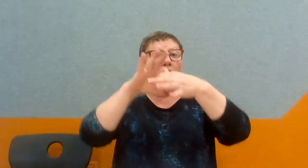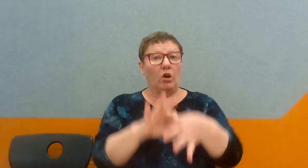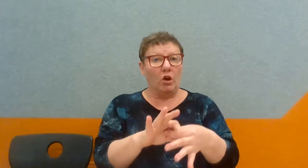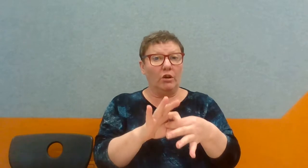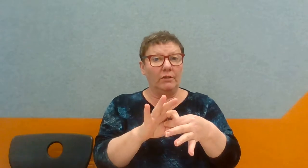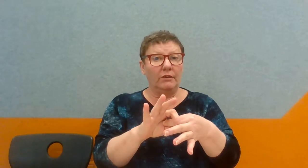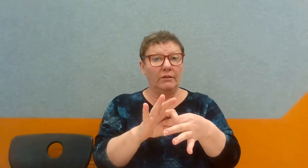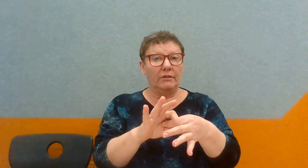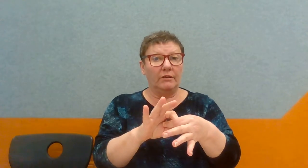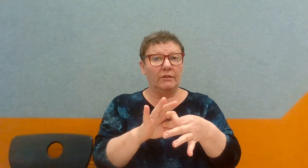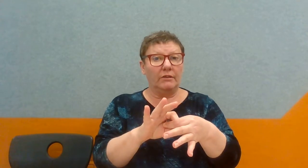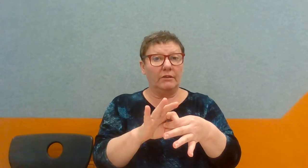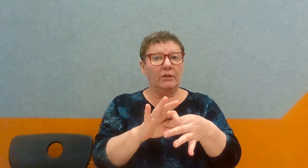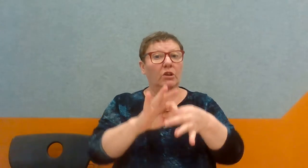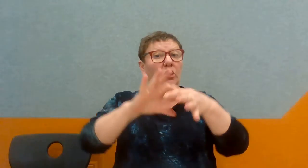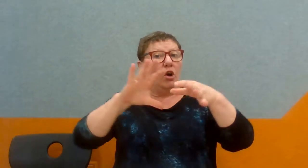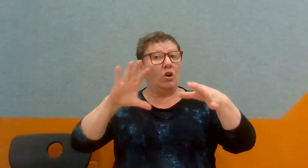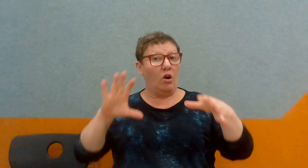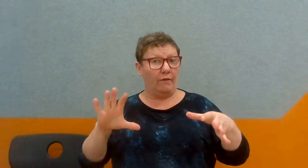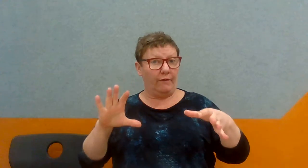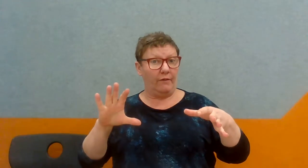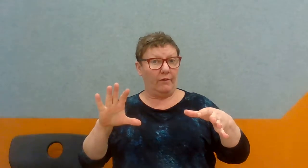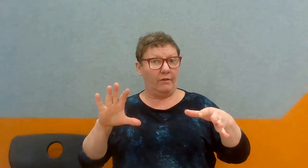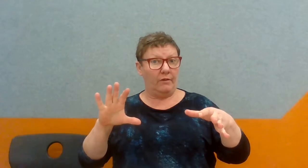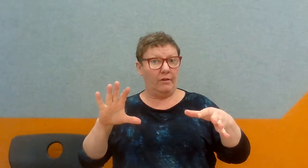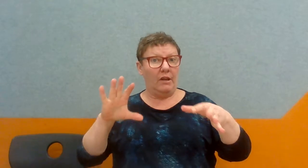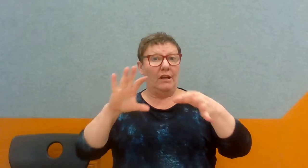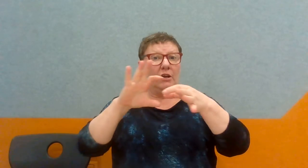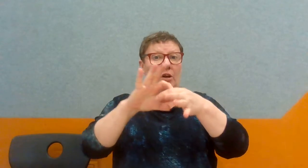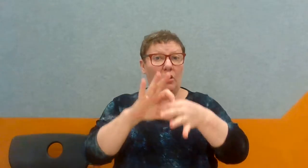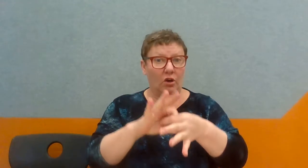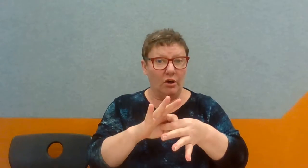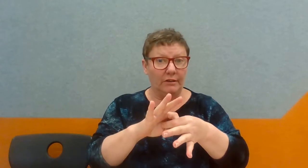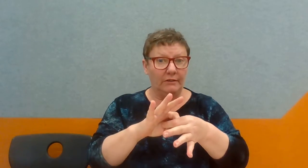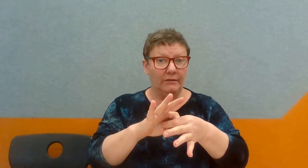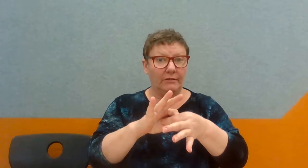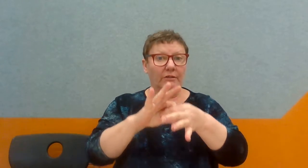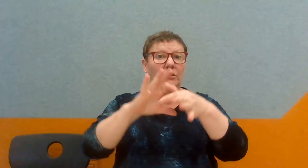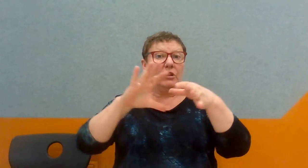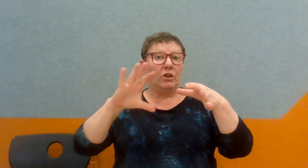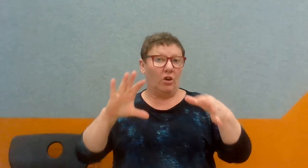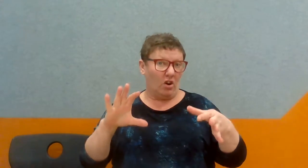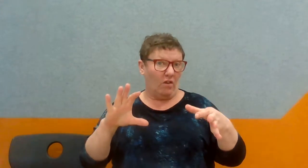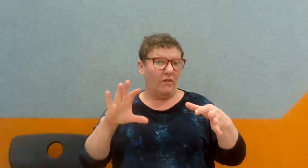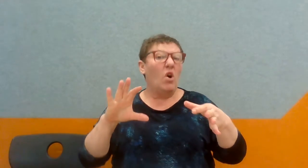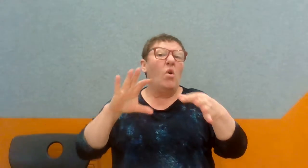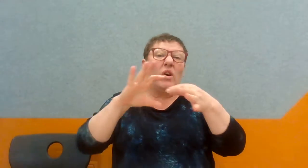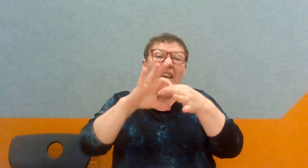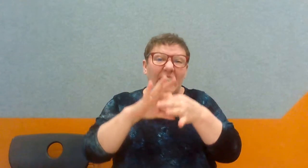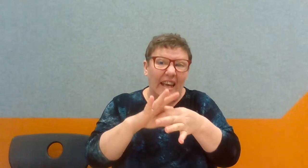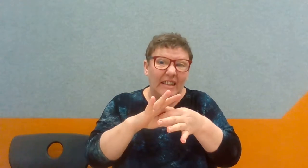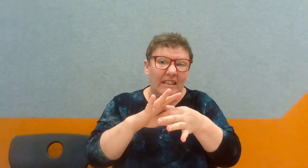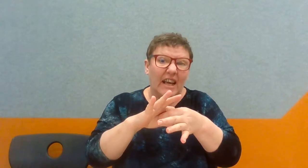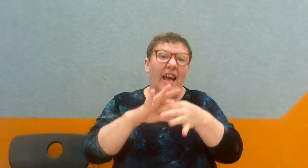Log on, log off. Log on, log off. Or connect